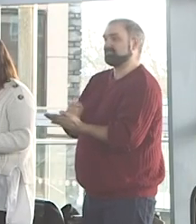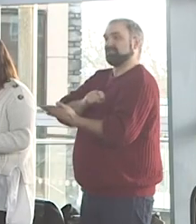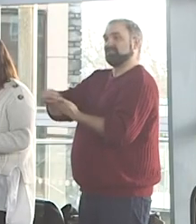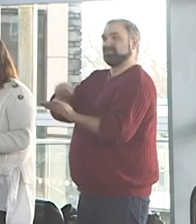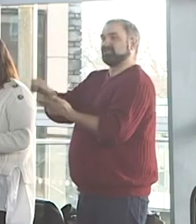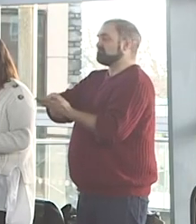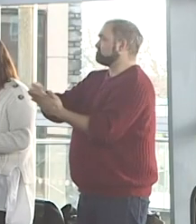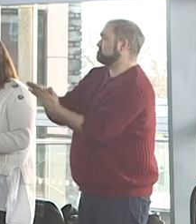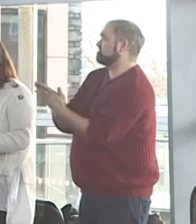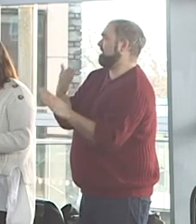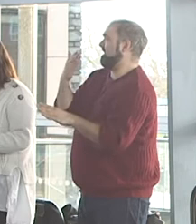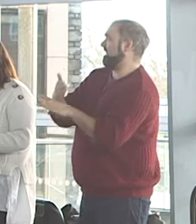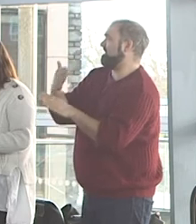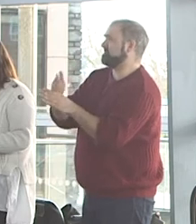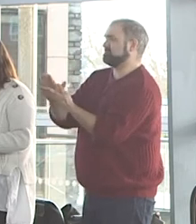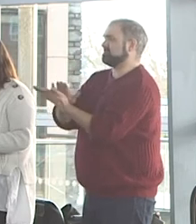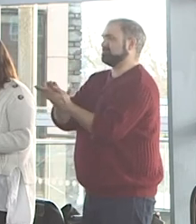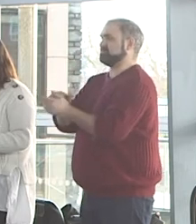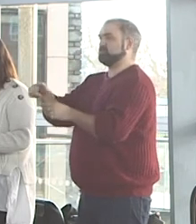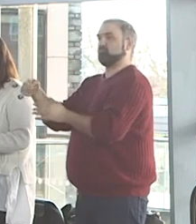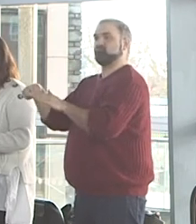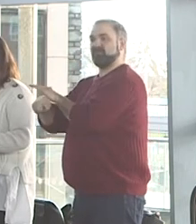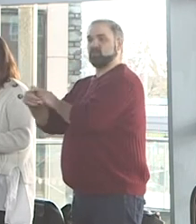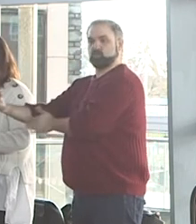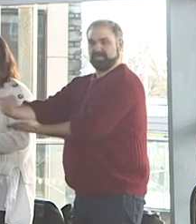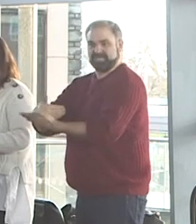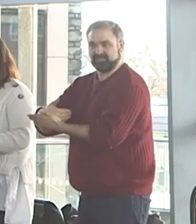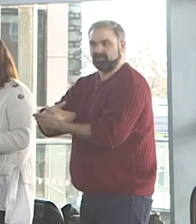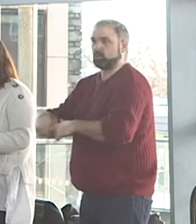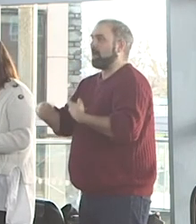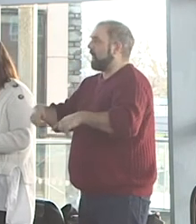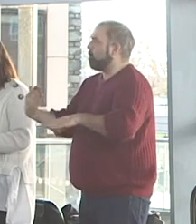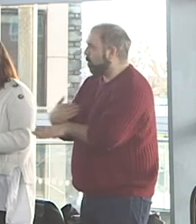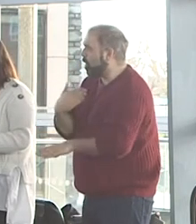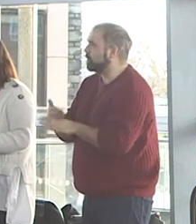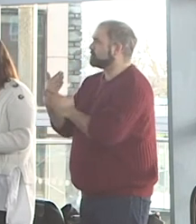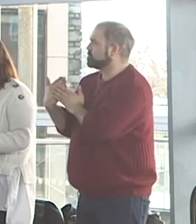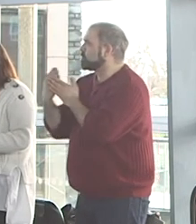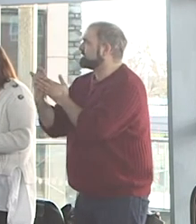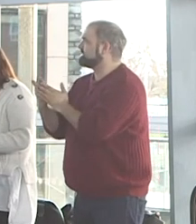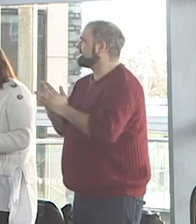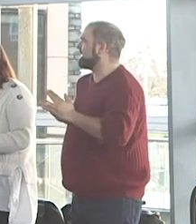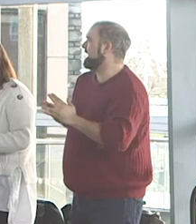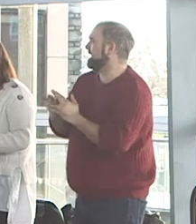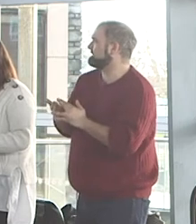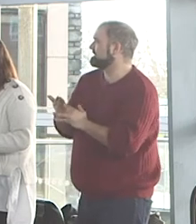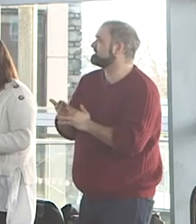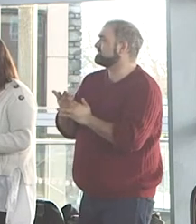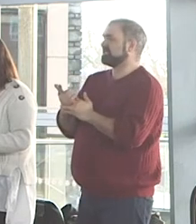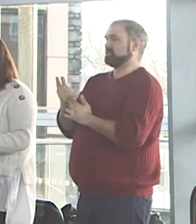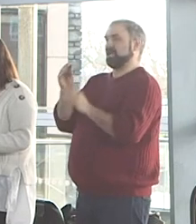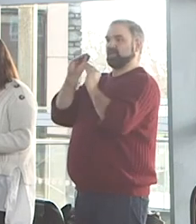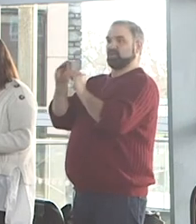Act created a binary separation between refugees who are allowed to work, study, and